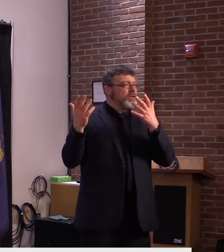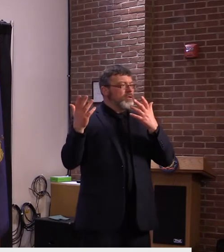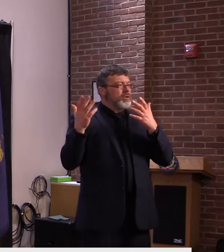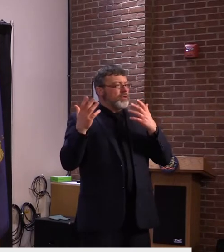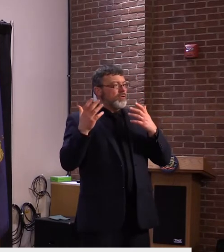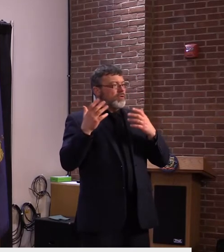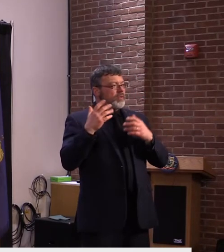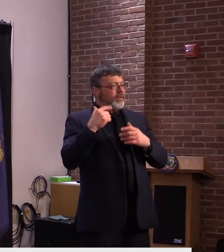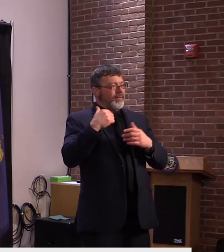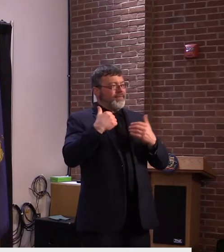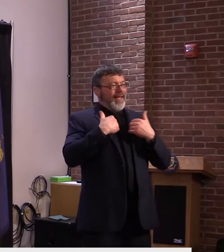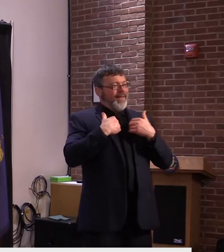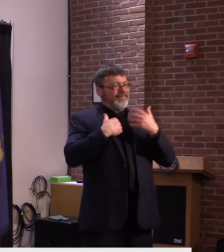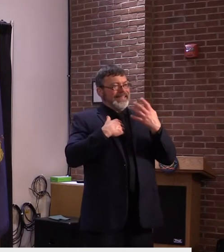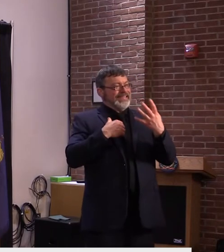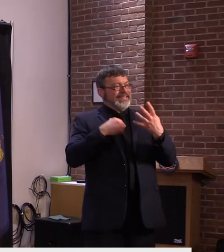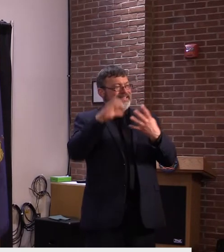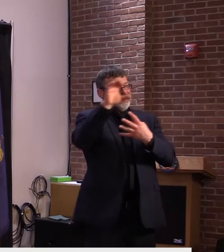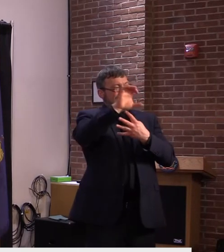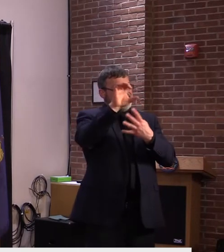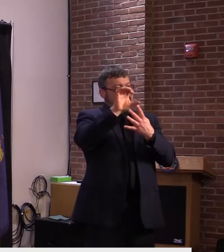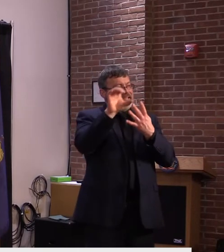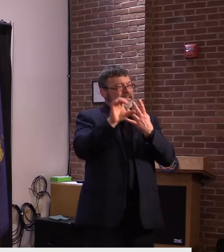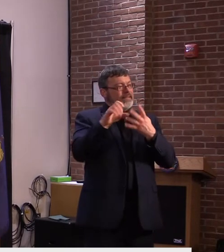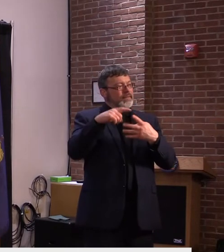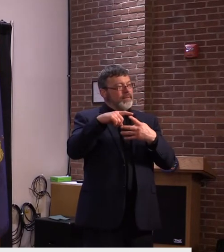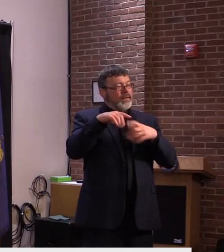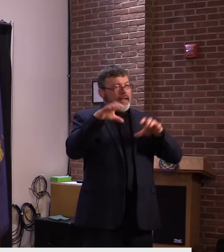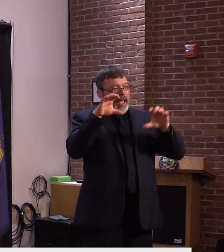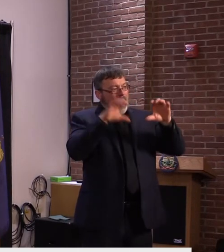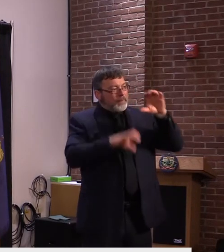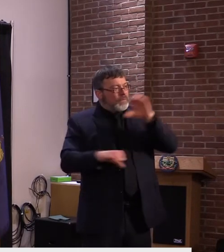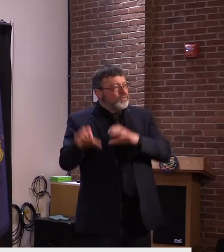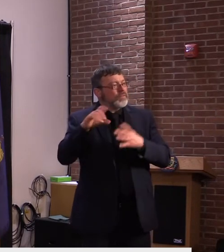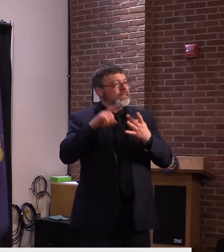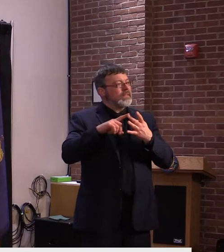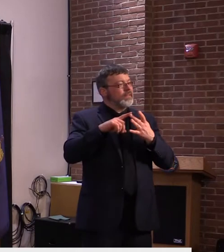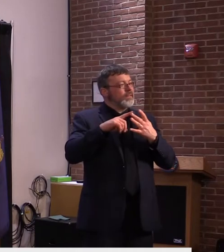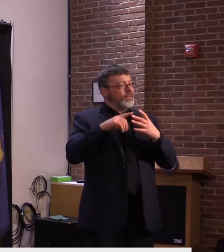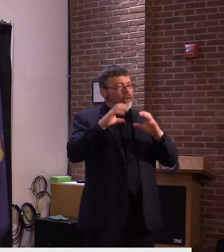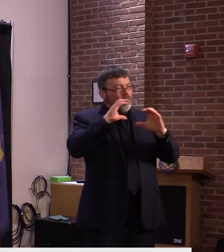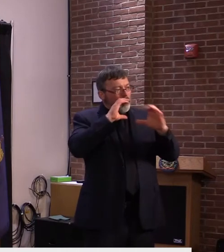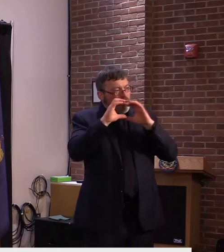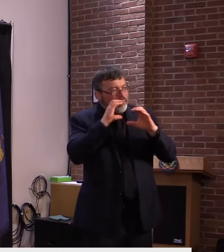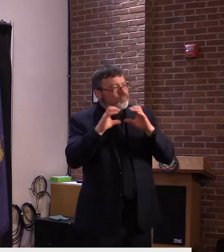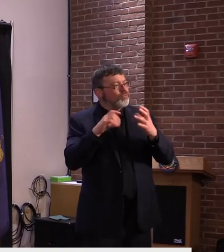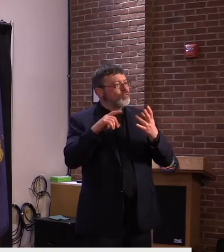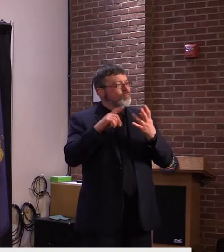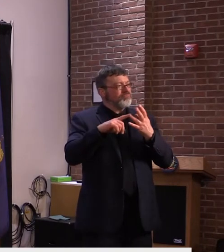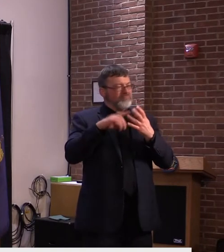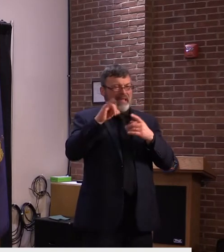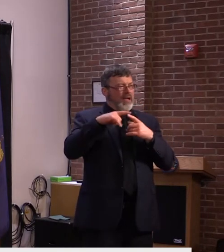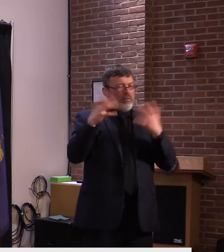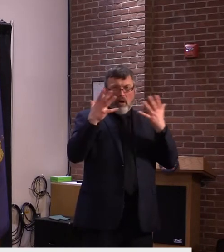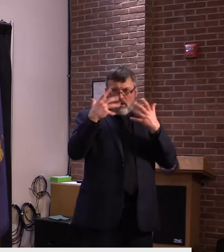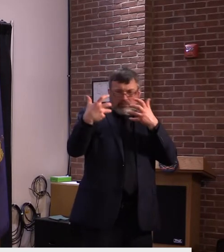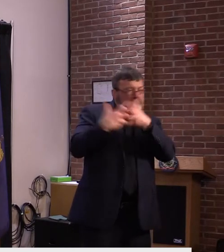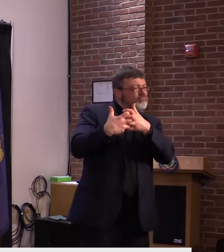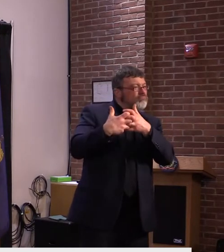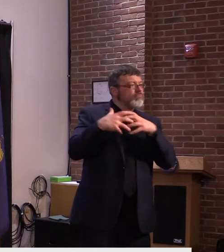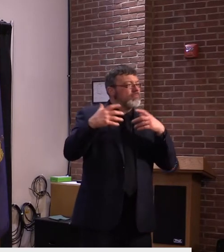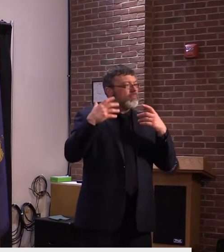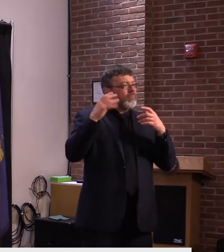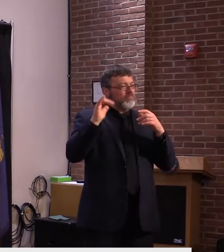lot. But I need the right chemistry for it to work for me so I can deliver the best product to